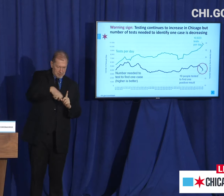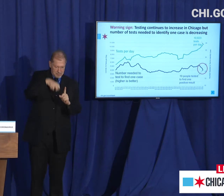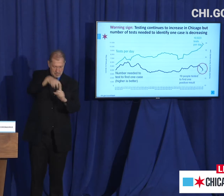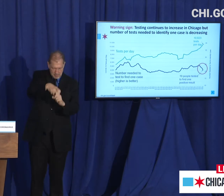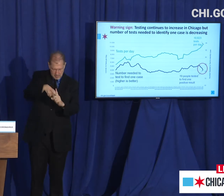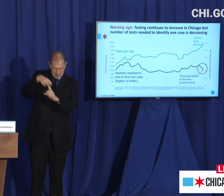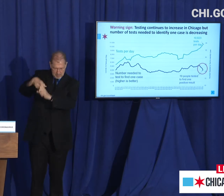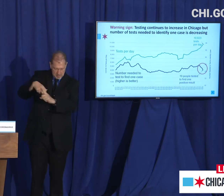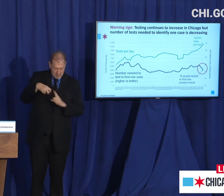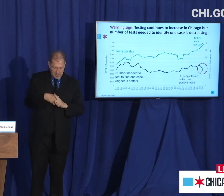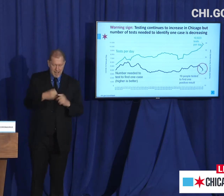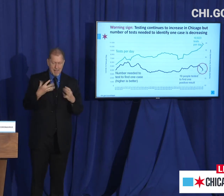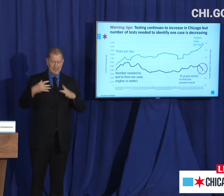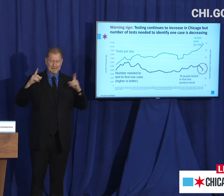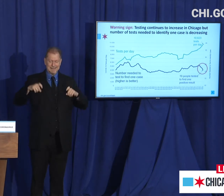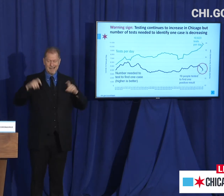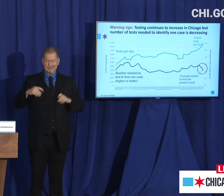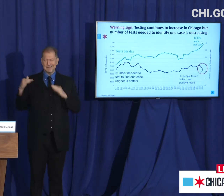of COVID.